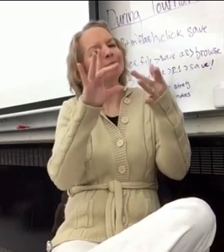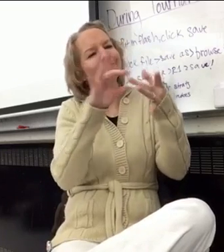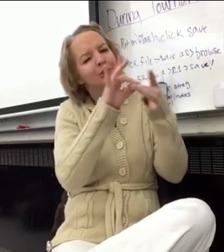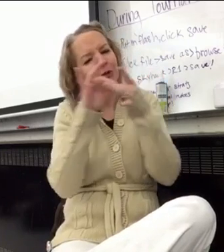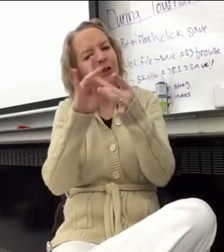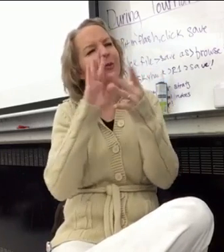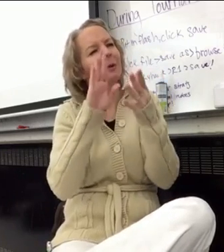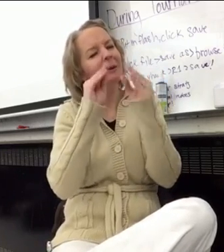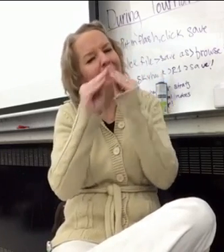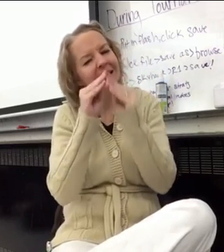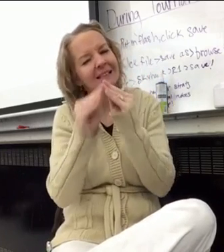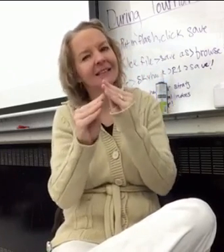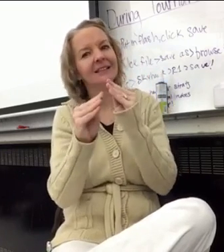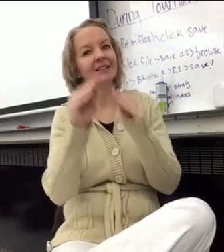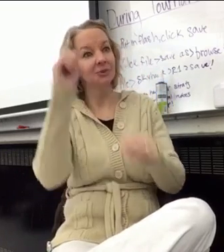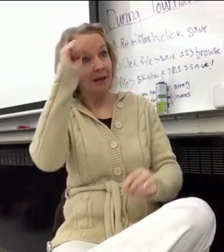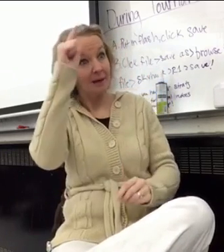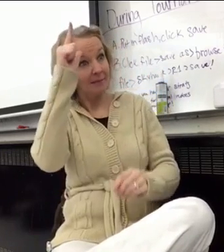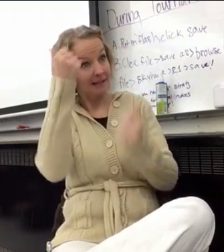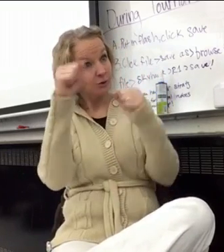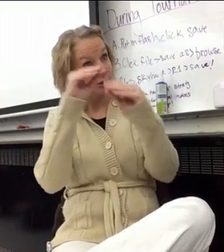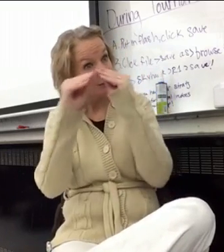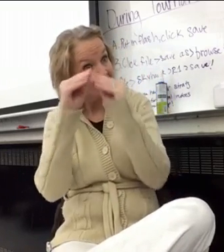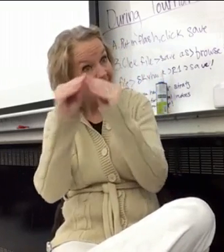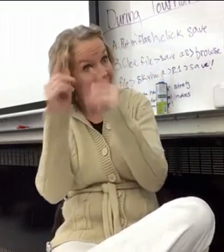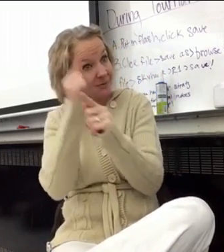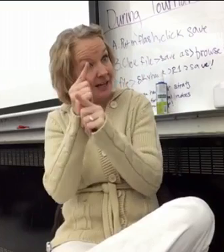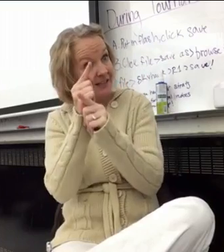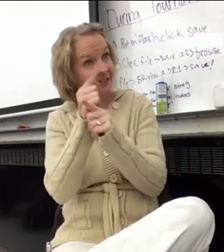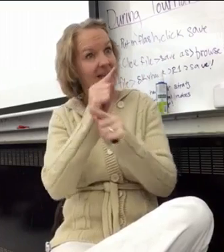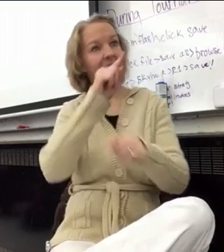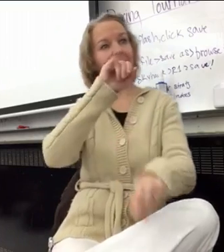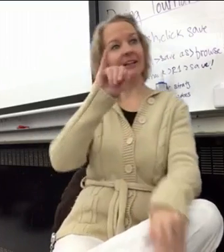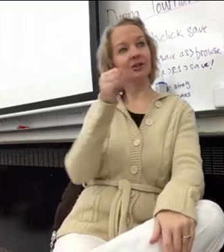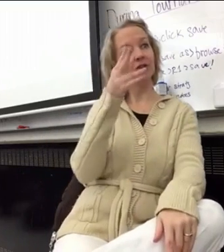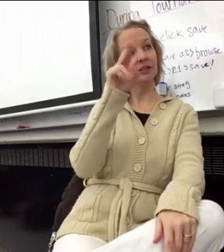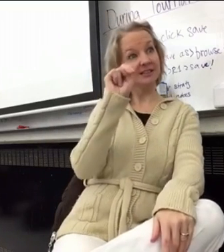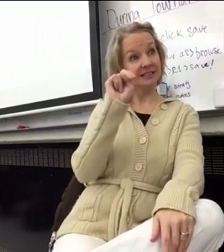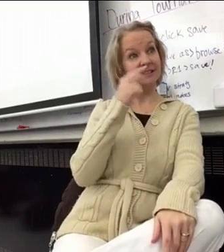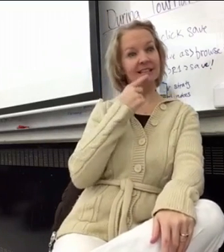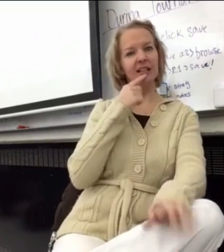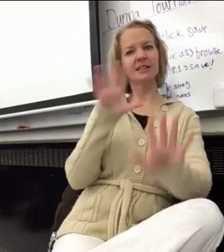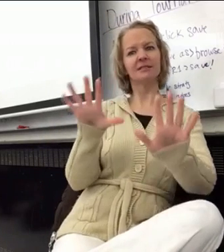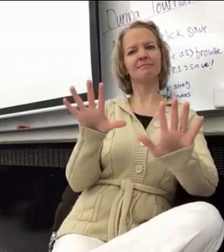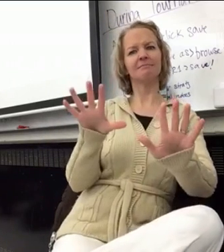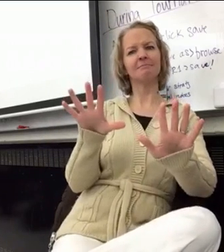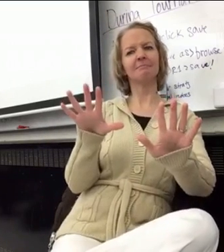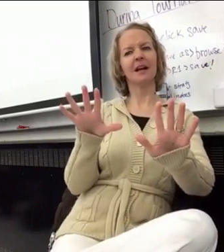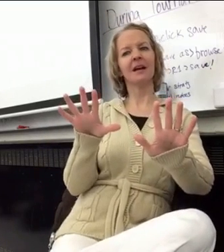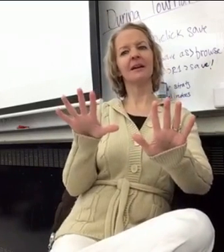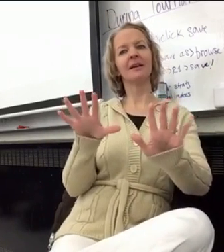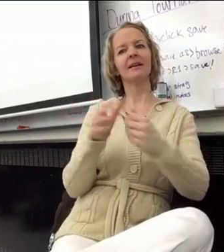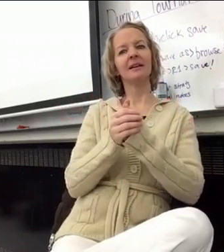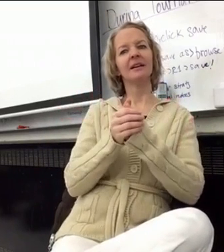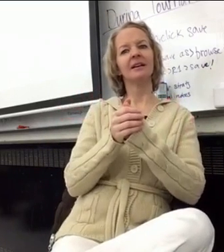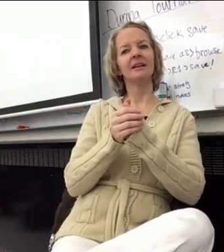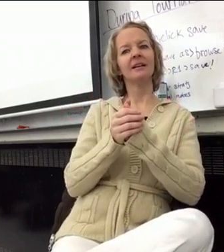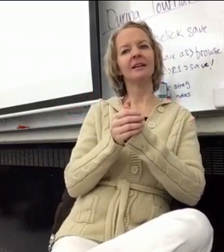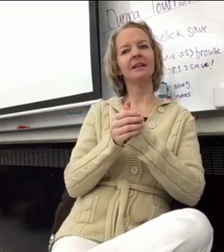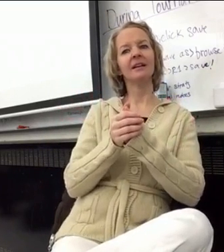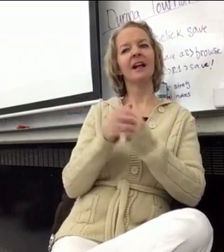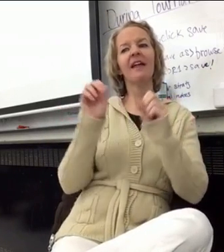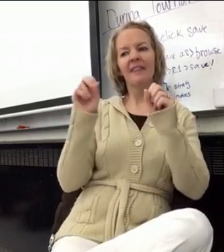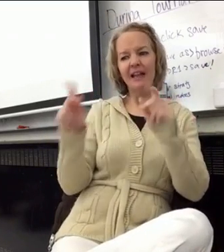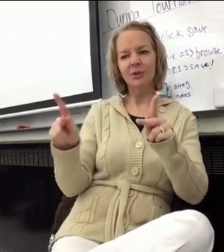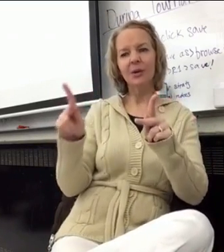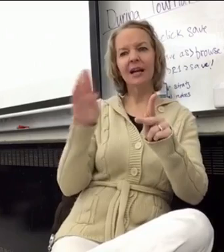mended. So he's trying to fix the Union, right? And then Andrew Johnson on the left says, take it quietly, Uncle Abe, and I will draw